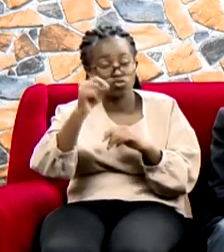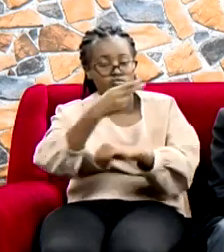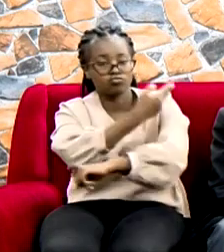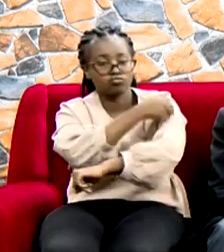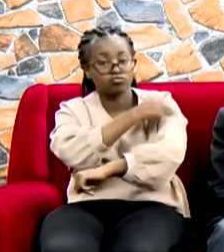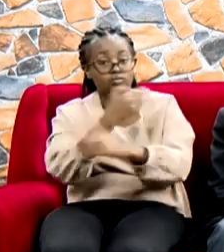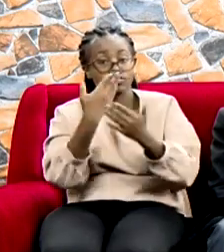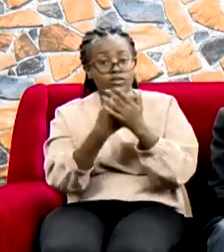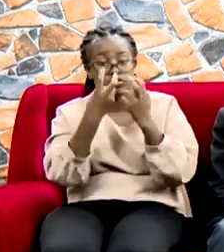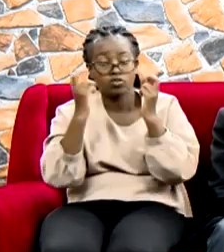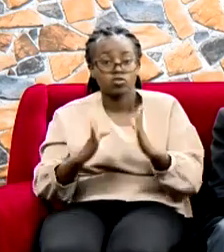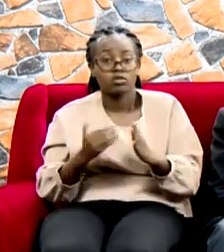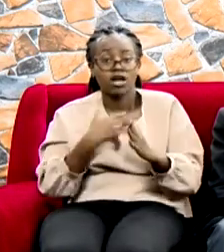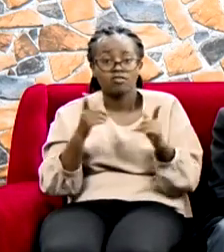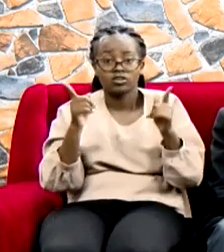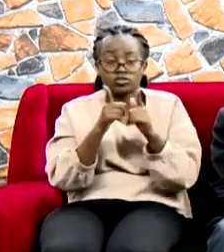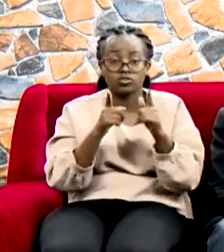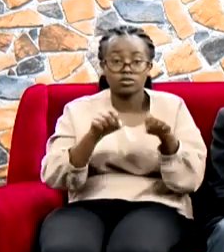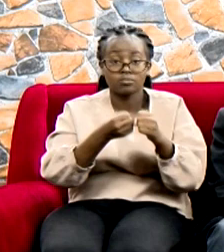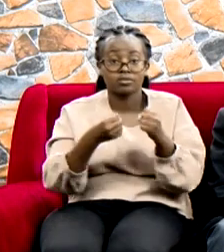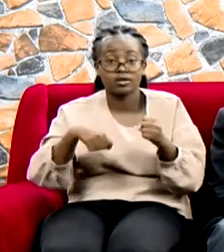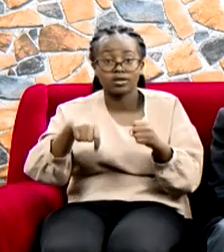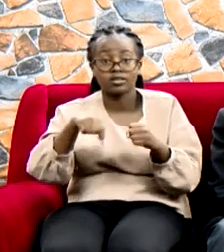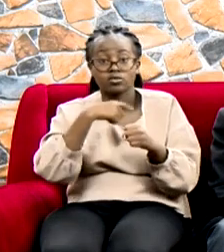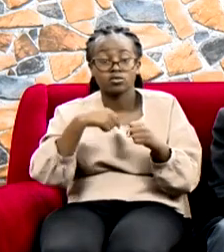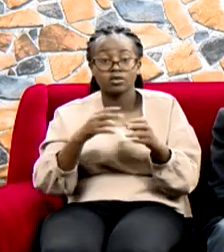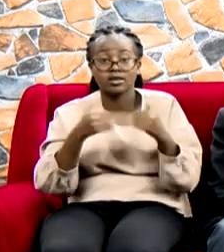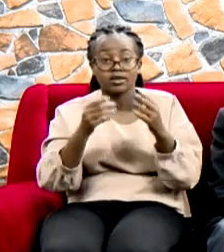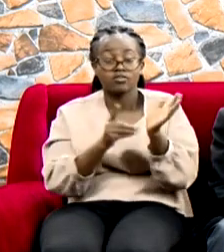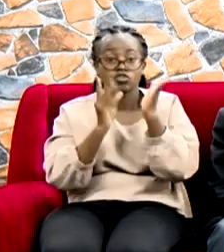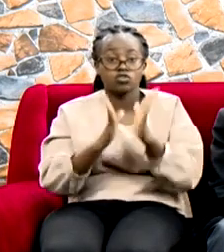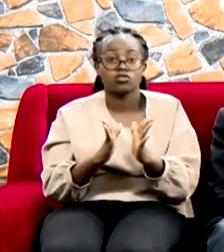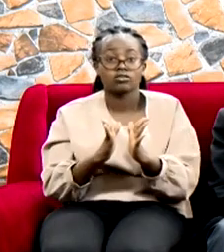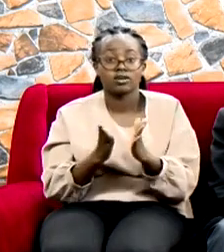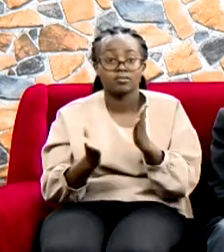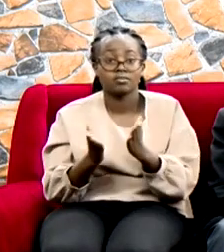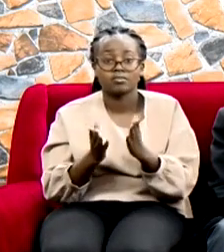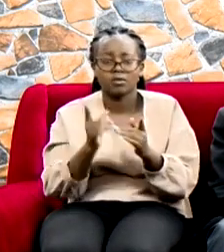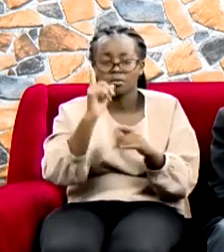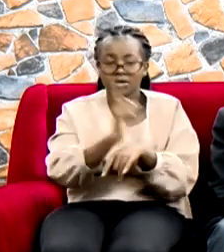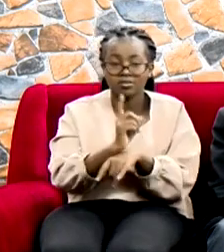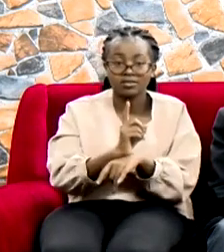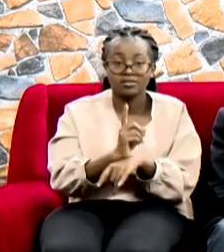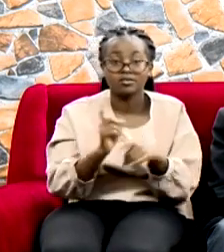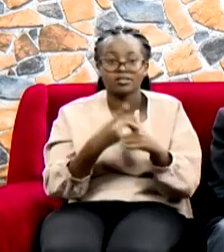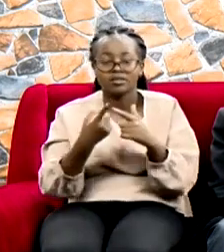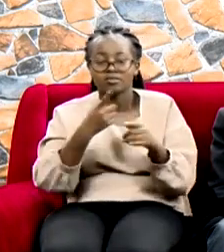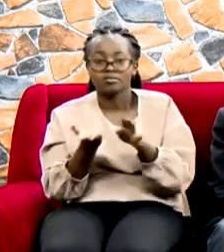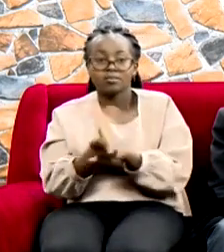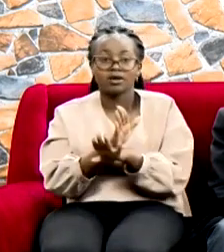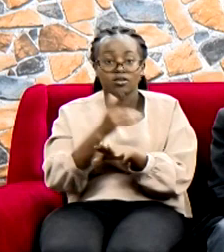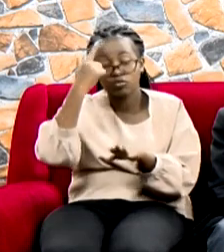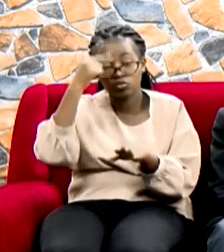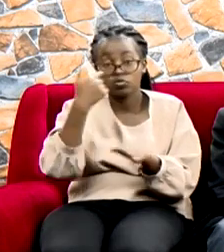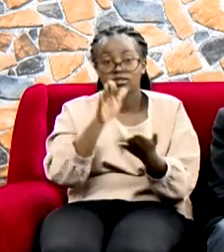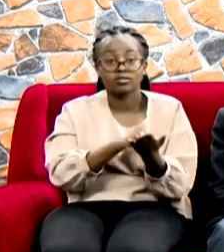attention. Thank you, viewers, and we'd like to take a short break, and then we give Doctor at least a minute to breathe, and then when we come back, for